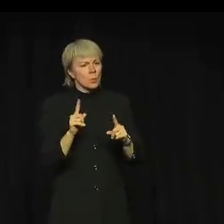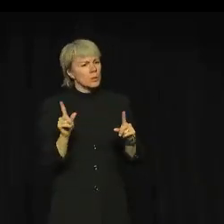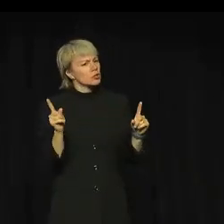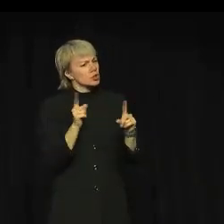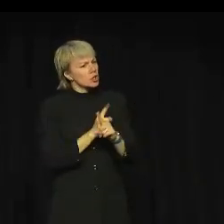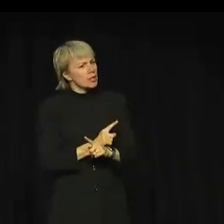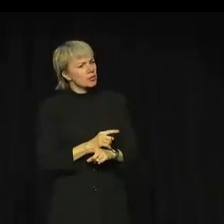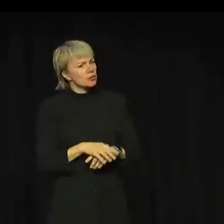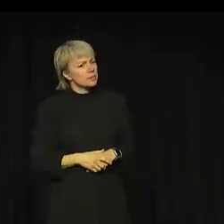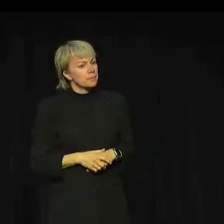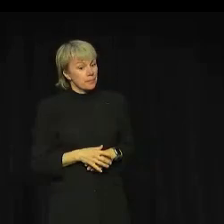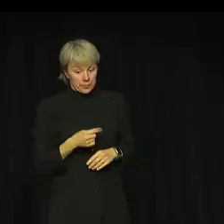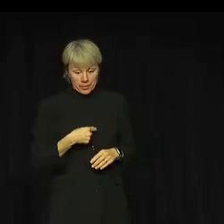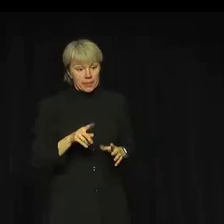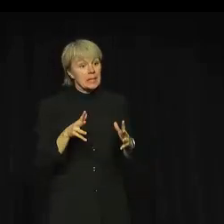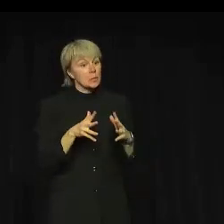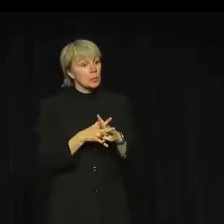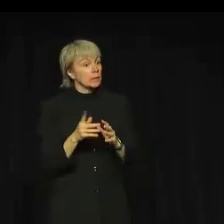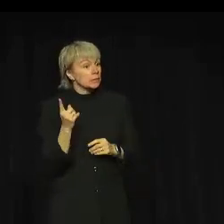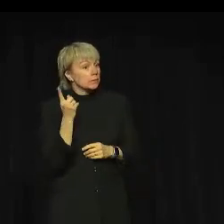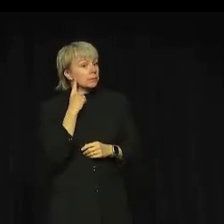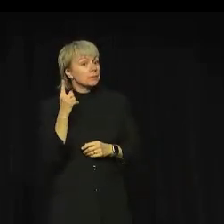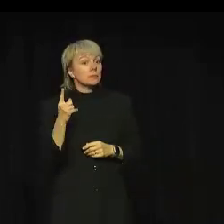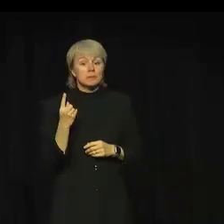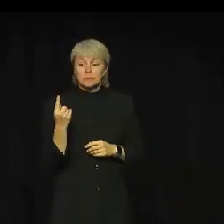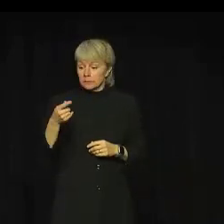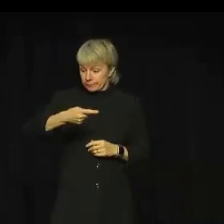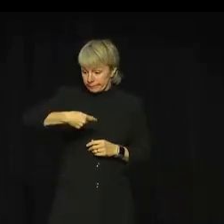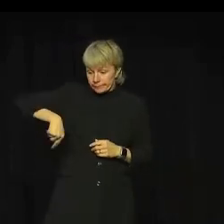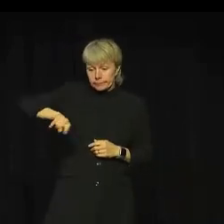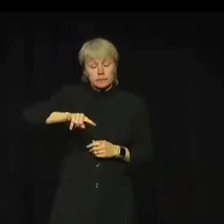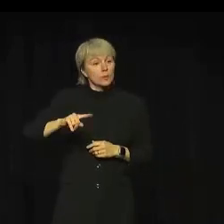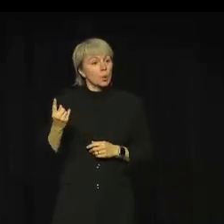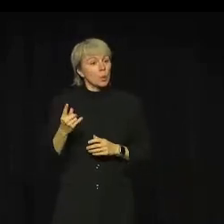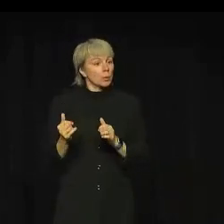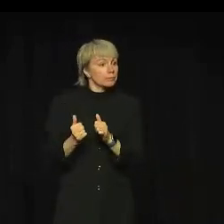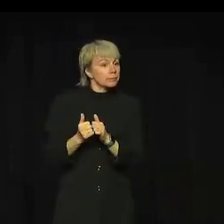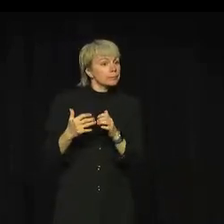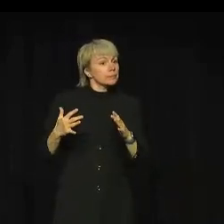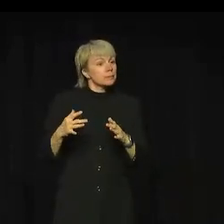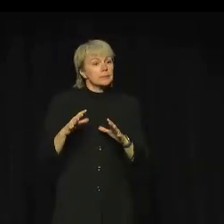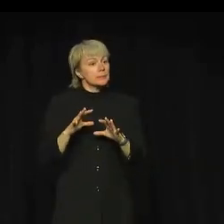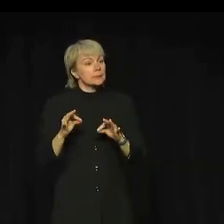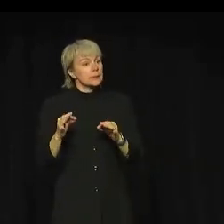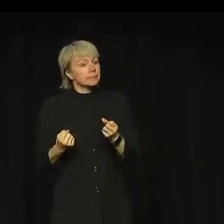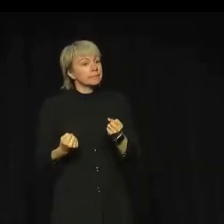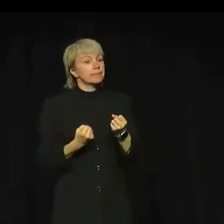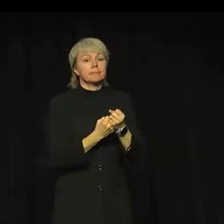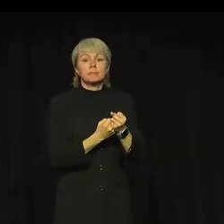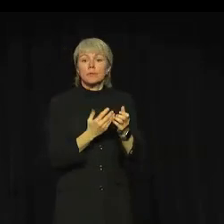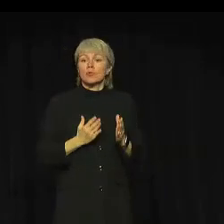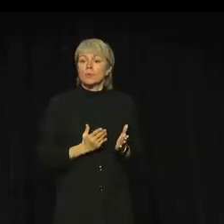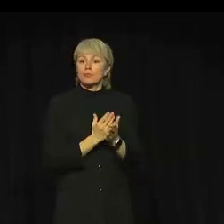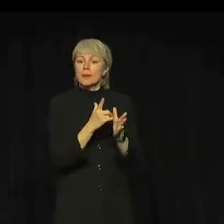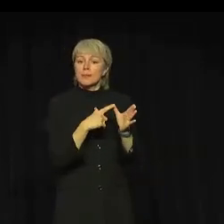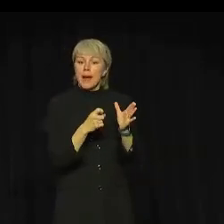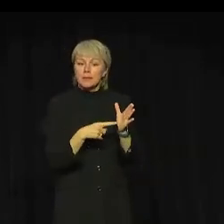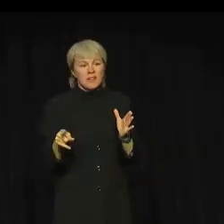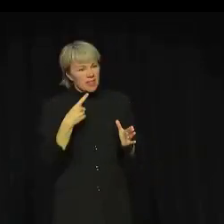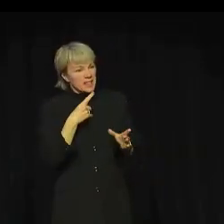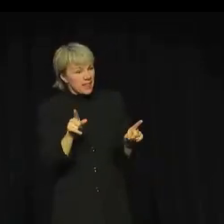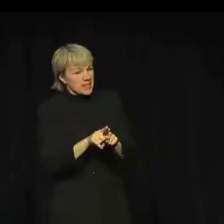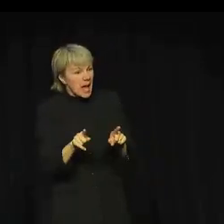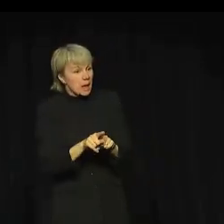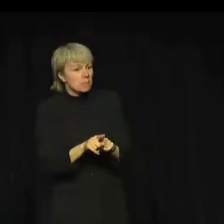Just this week, we've heard from the dissenting coalition members of the Parliamentary Joint Committee on Human Rights. We've heard them make that same claim.